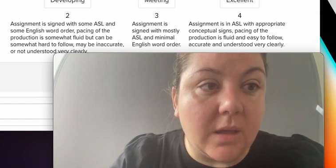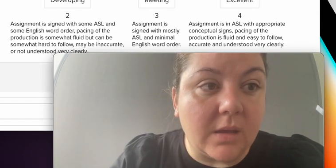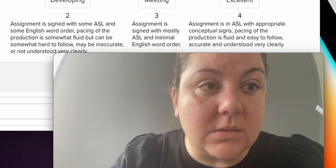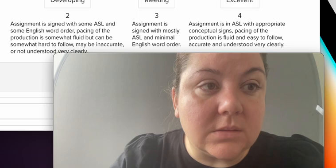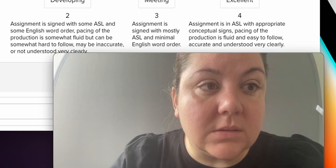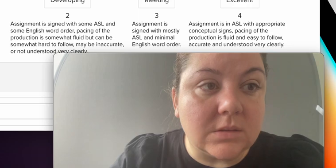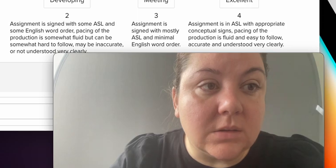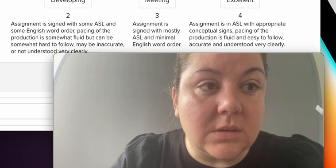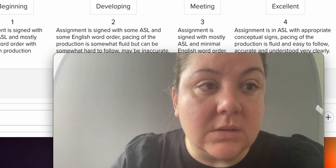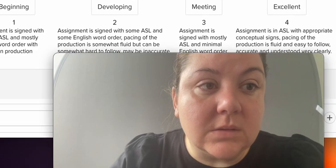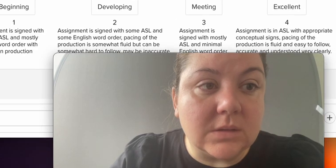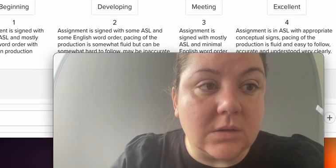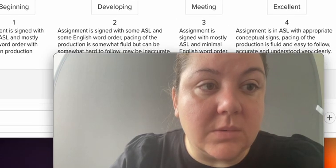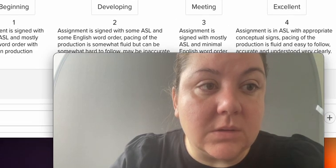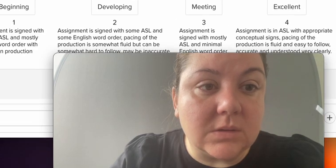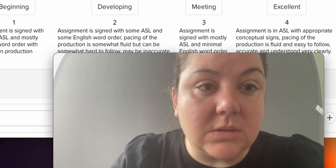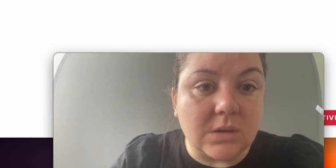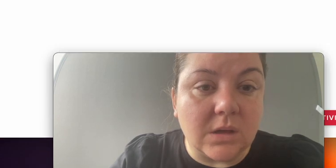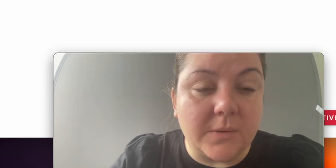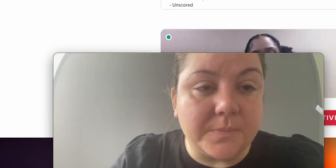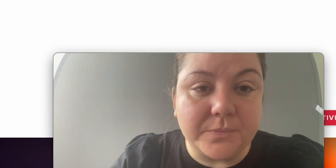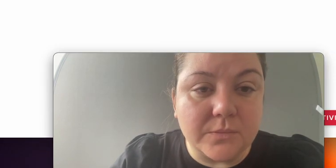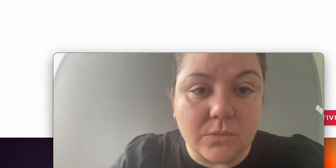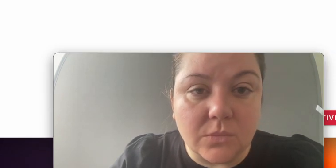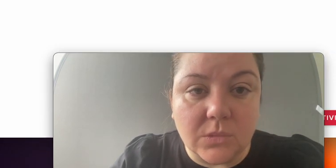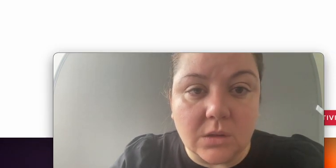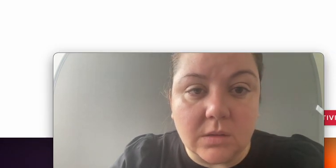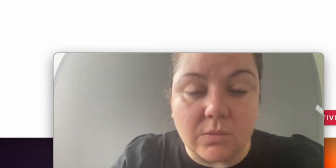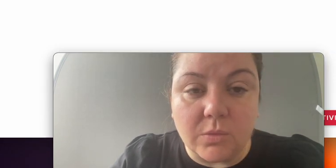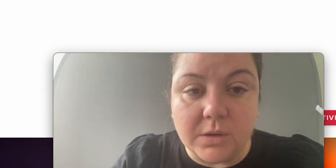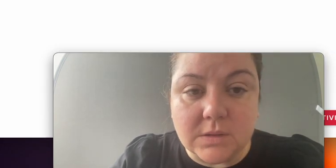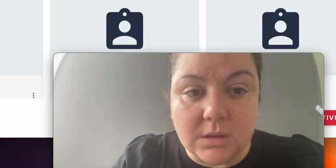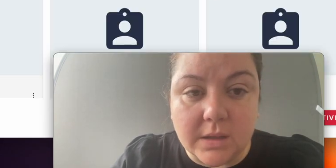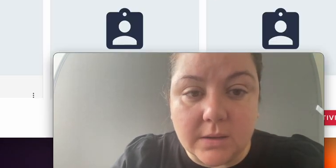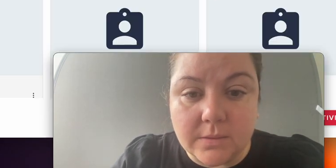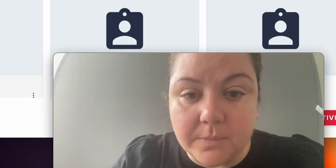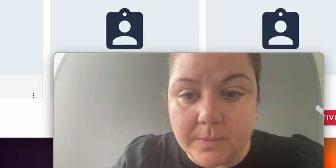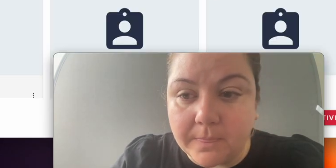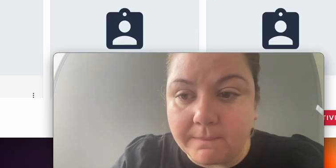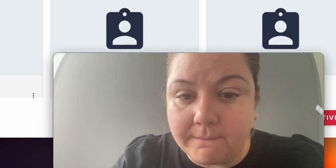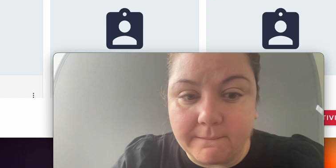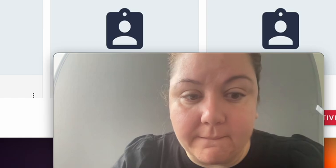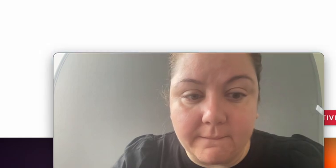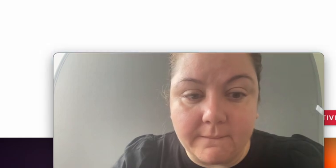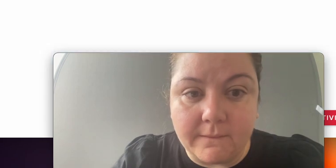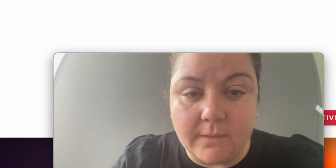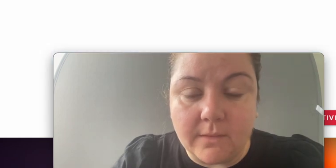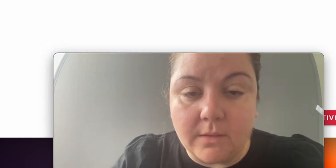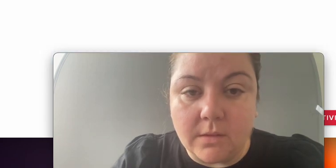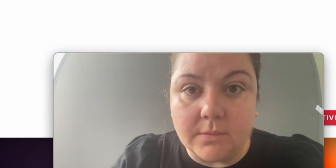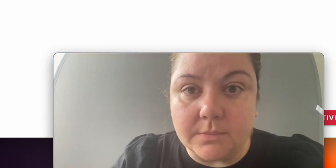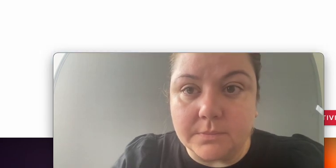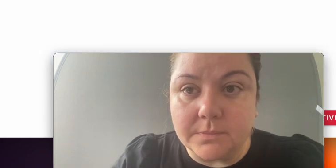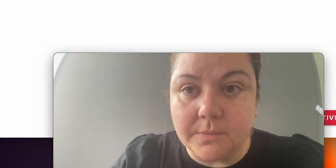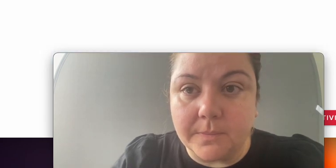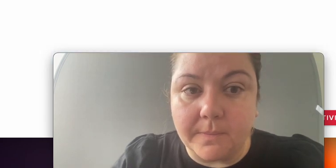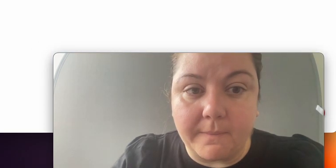what that syllabus, that rubrics look like.